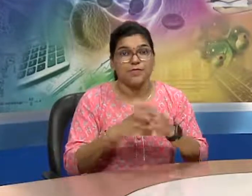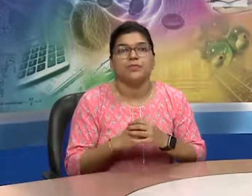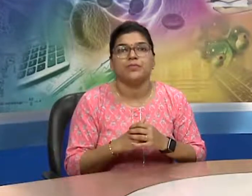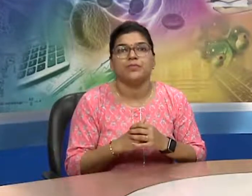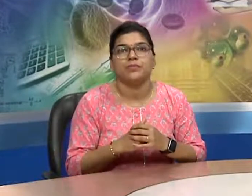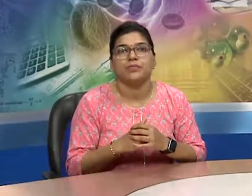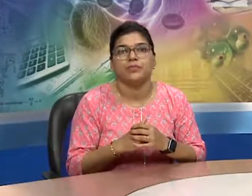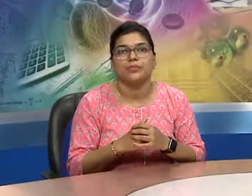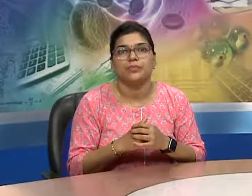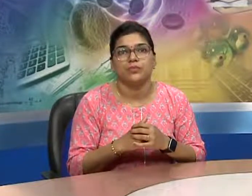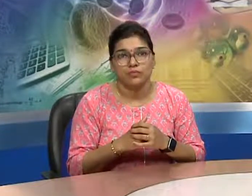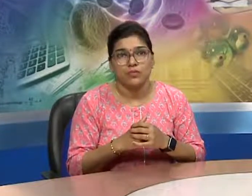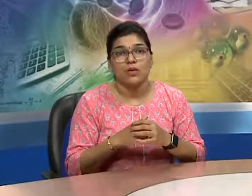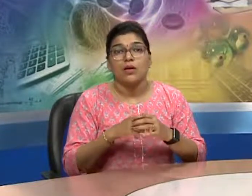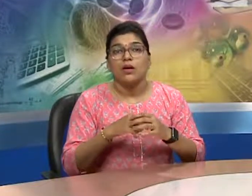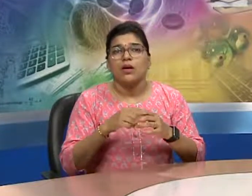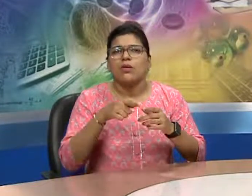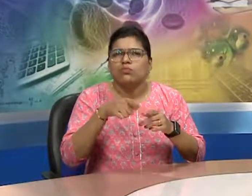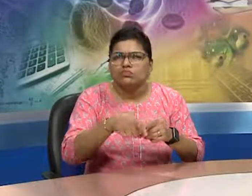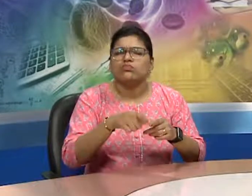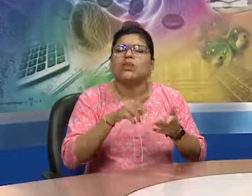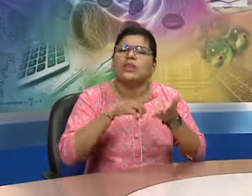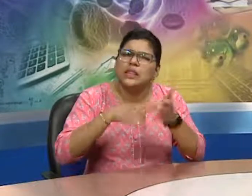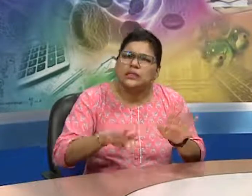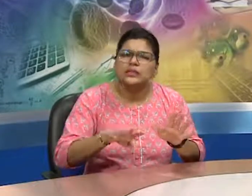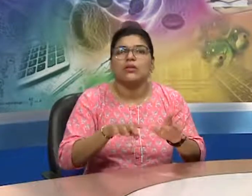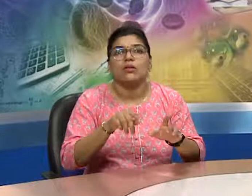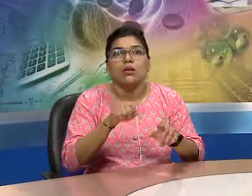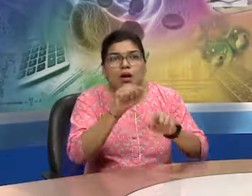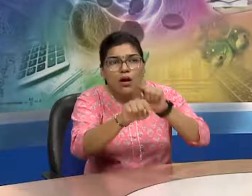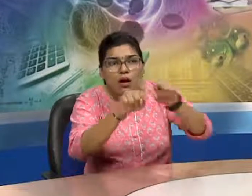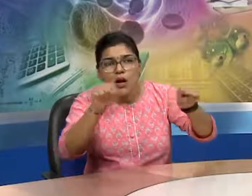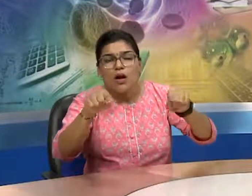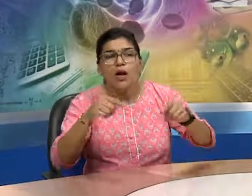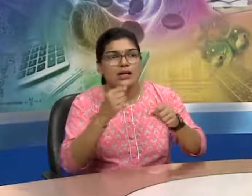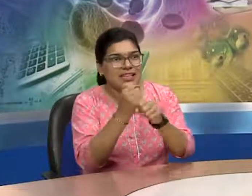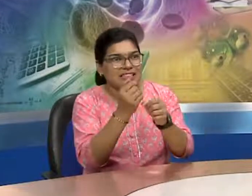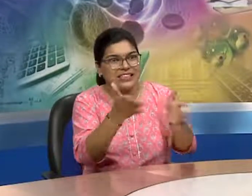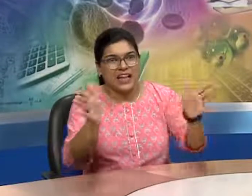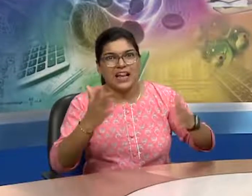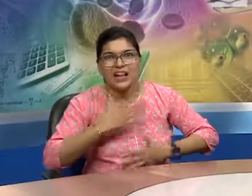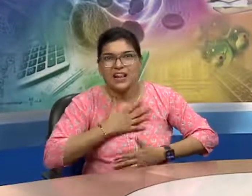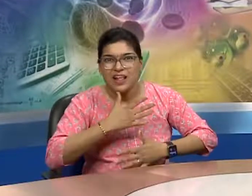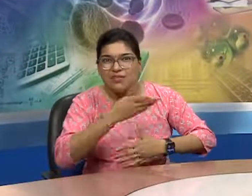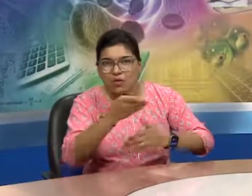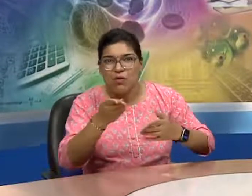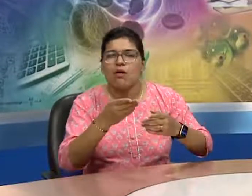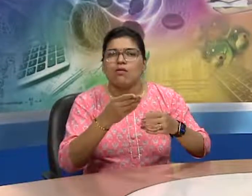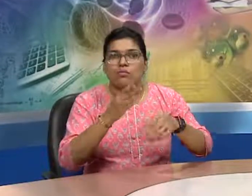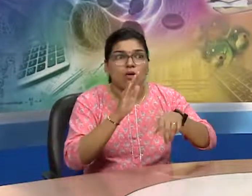In continuation of the previous slide, the adaptation can be observed in